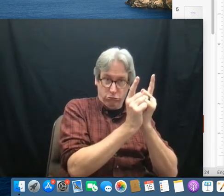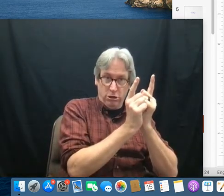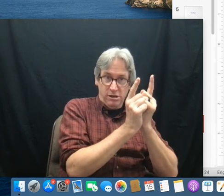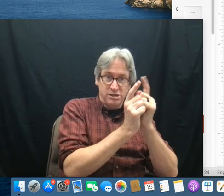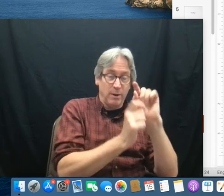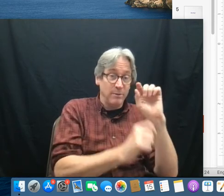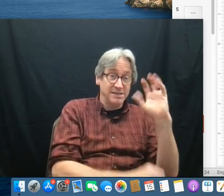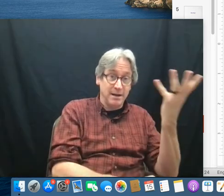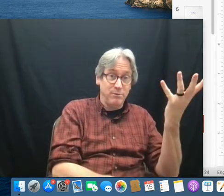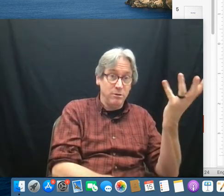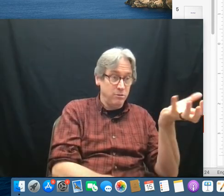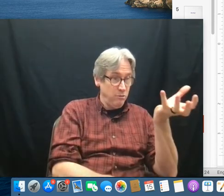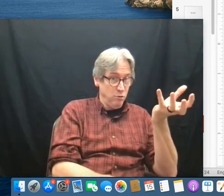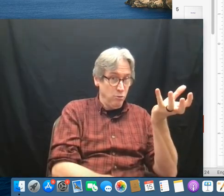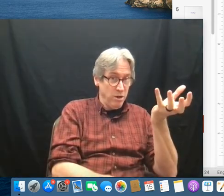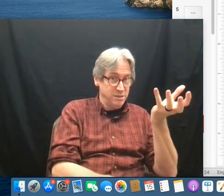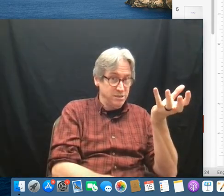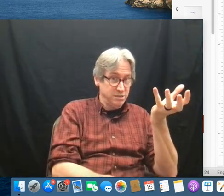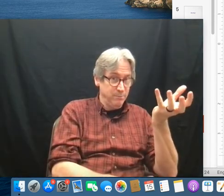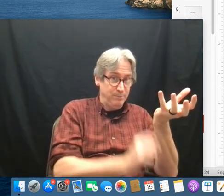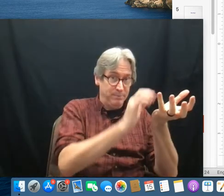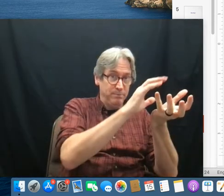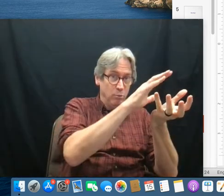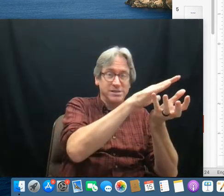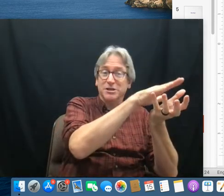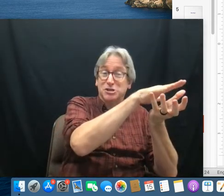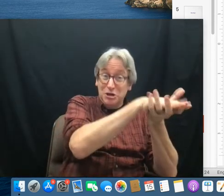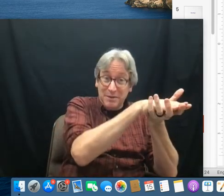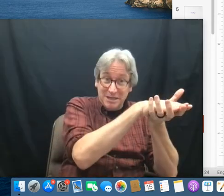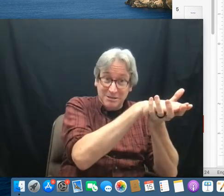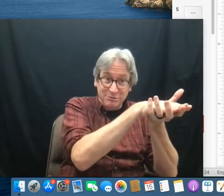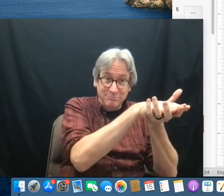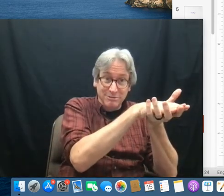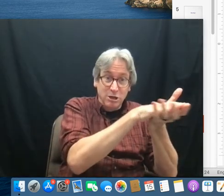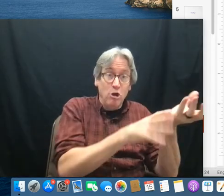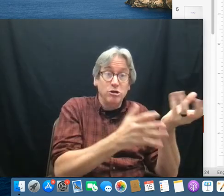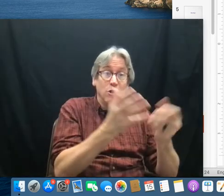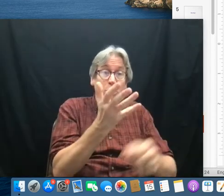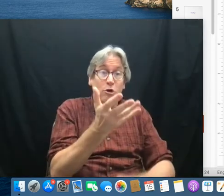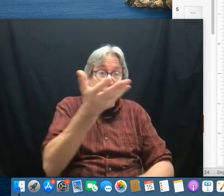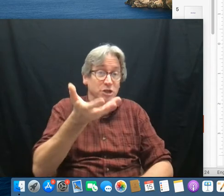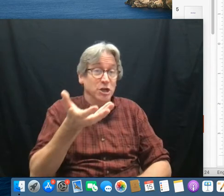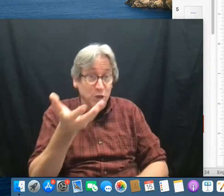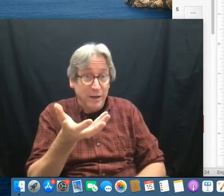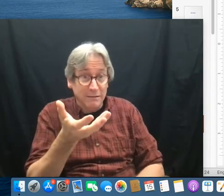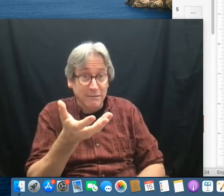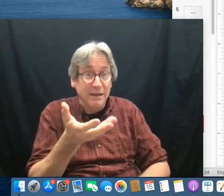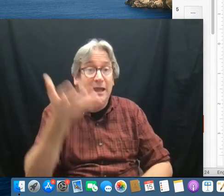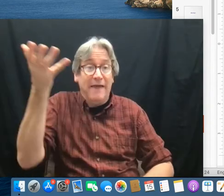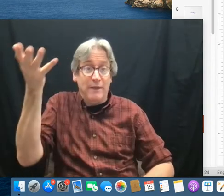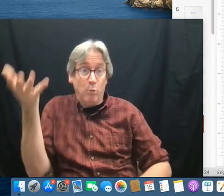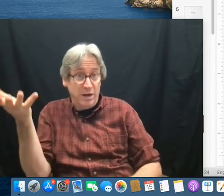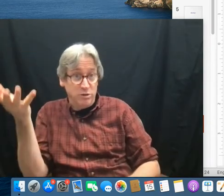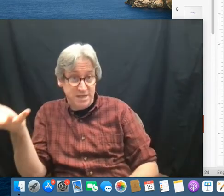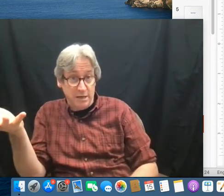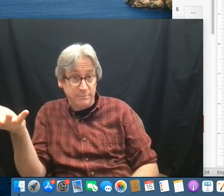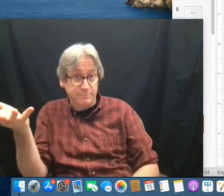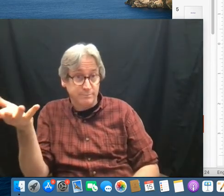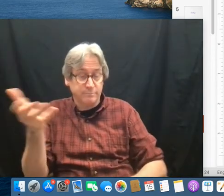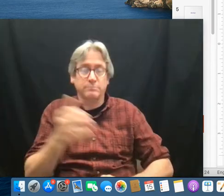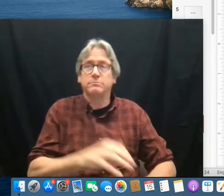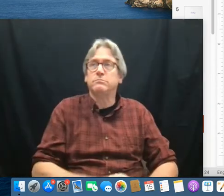Bob met. Because we've got Sue stationary, waiting around for this man of her dreams for the